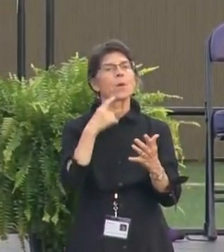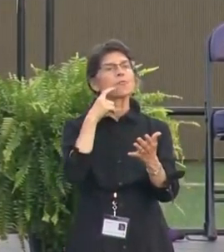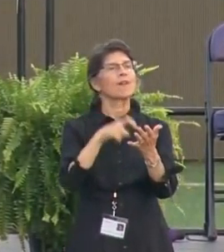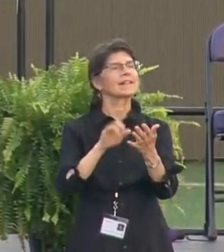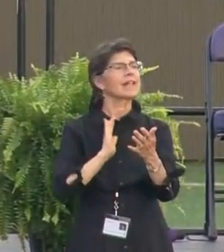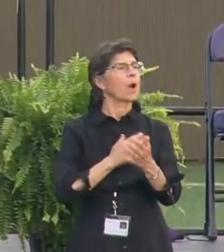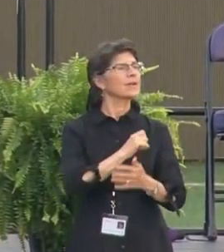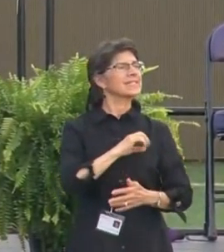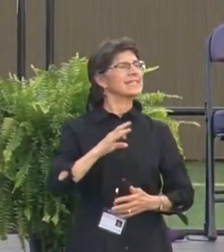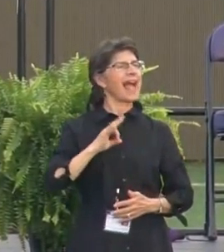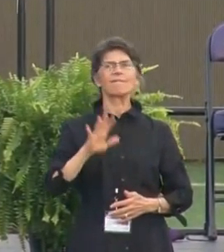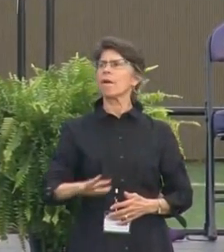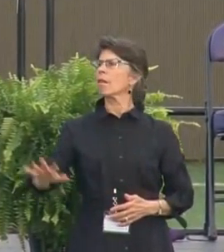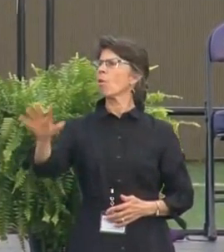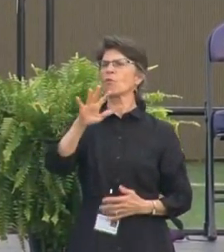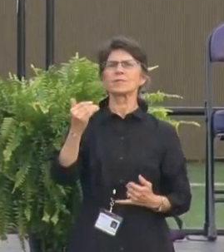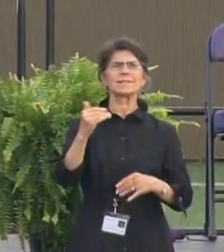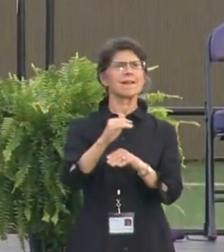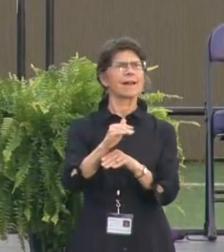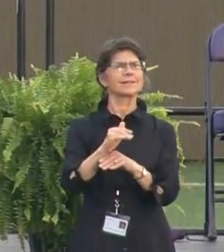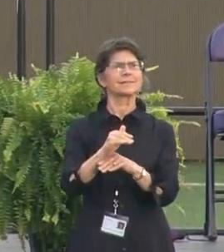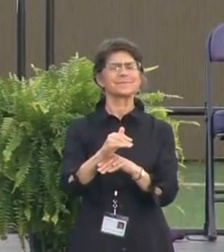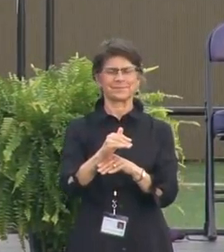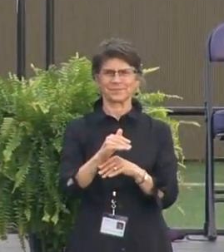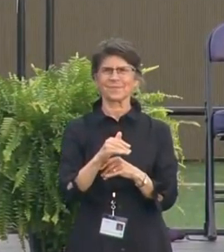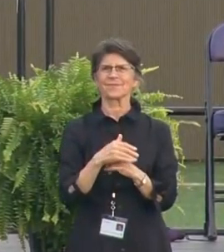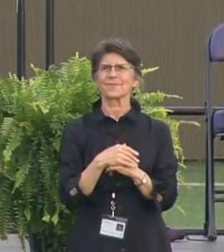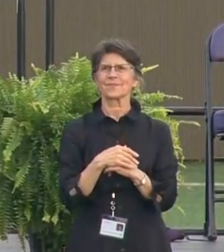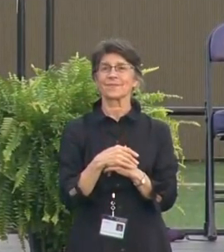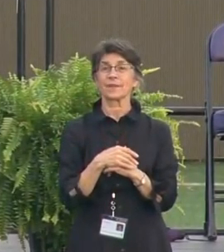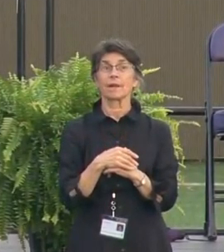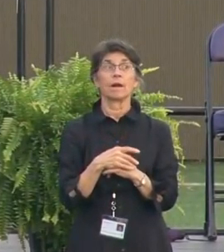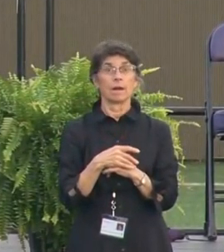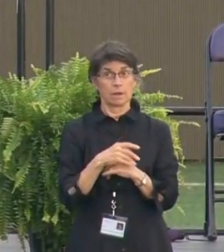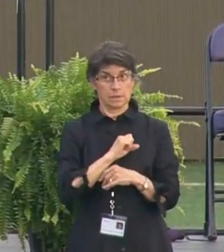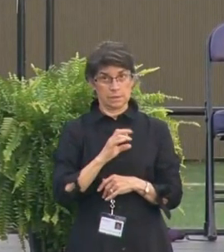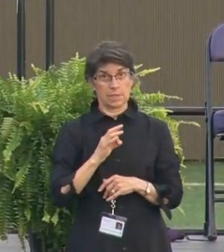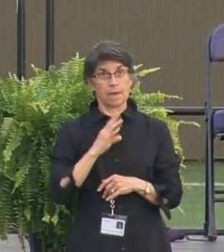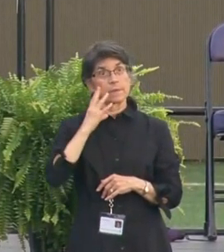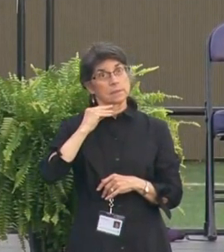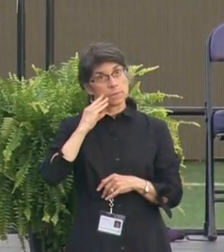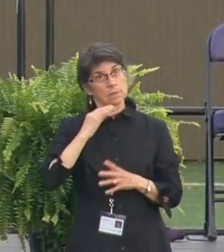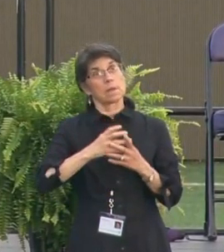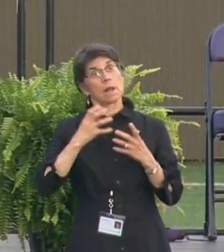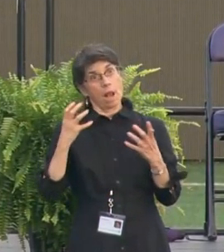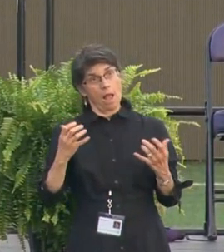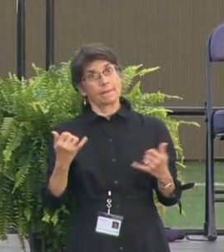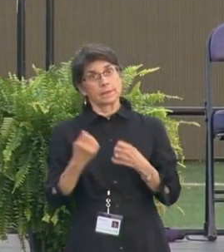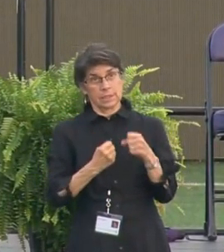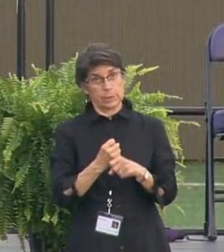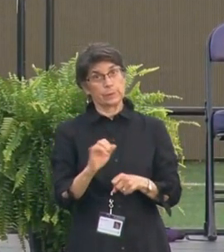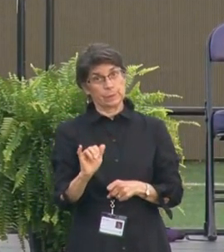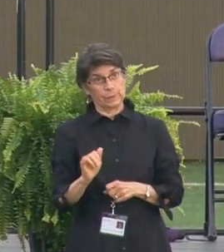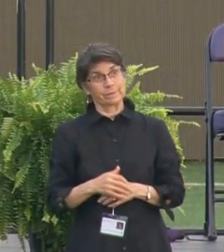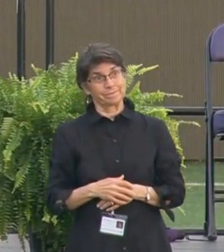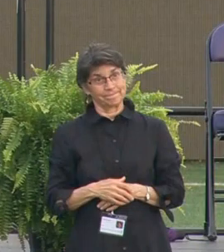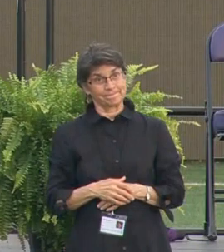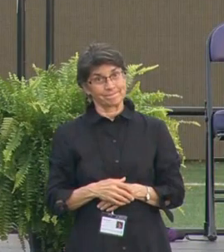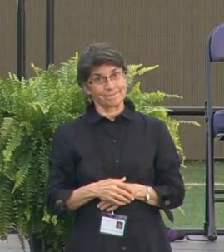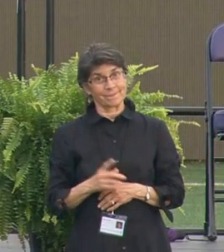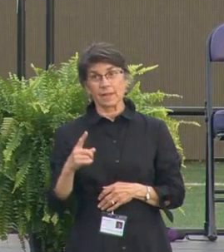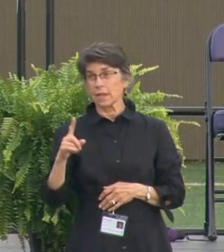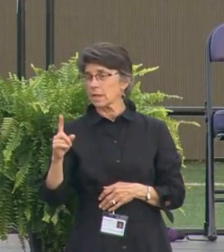over tonight. There's what everyone went through this year, and there's what our staff went through this year, and you